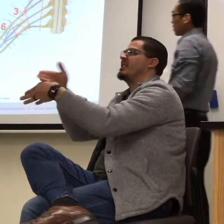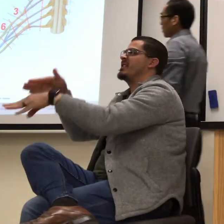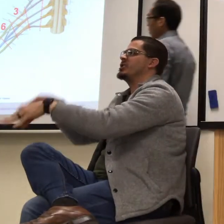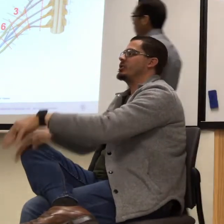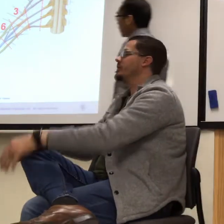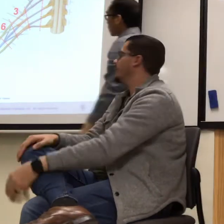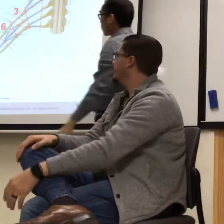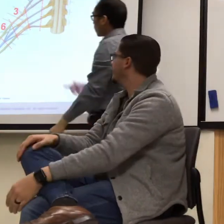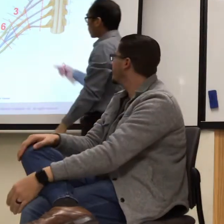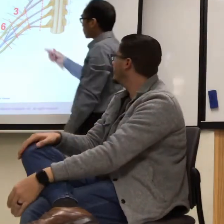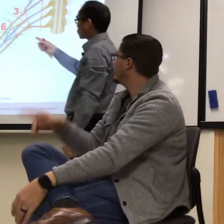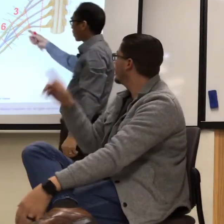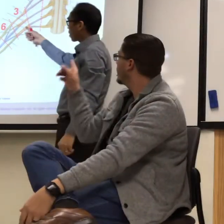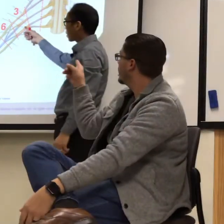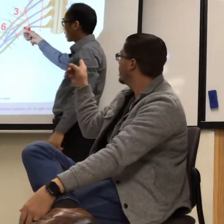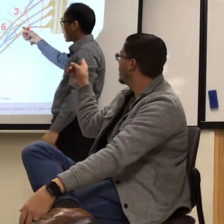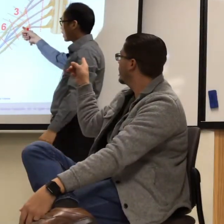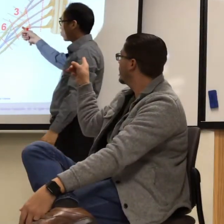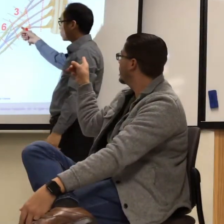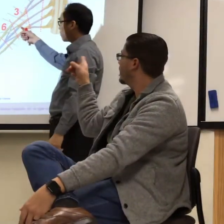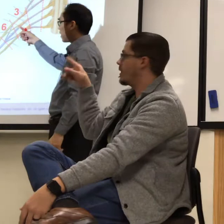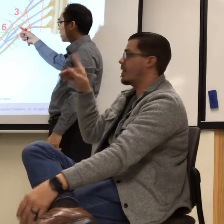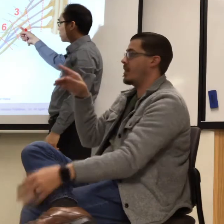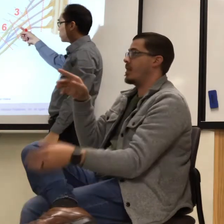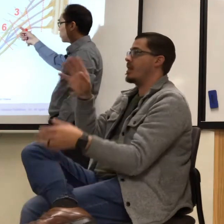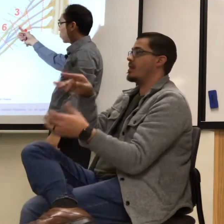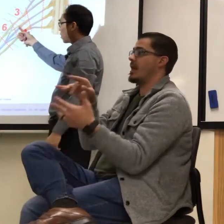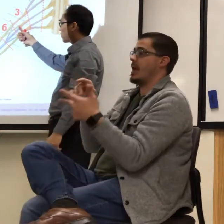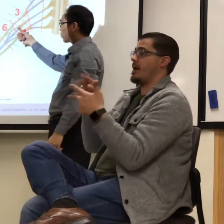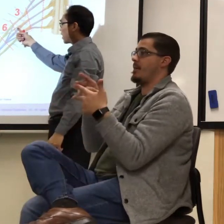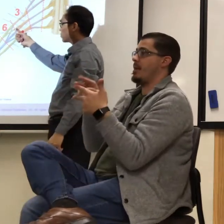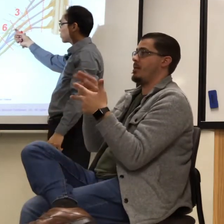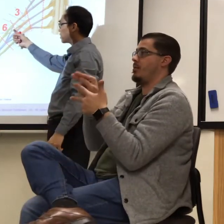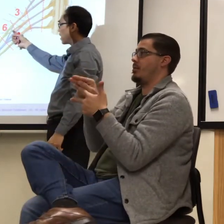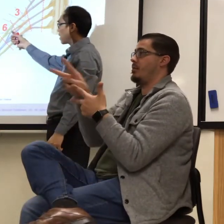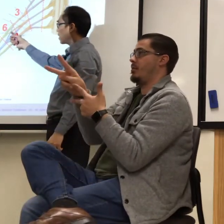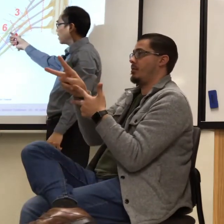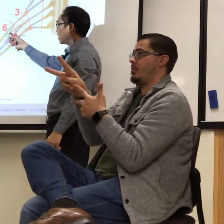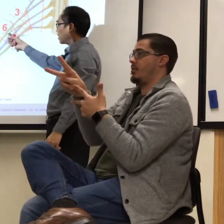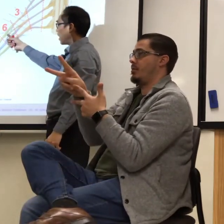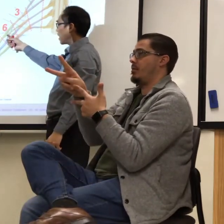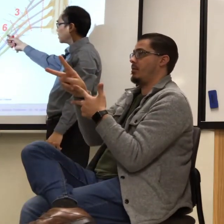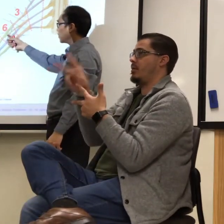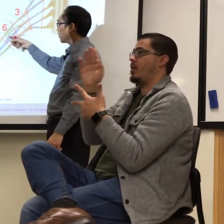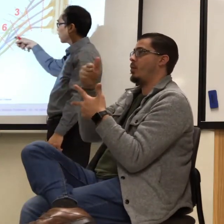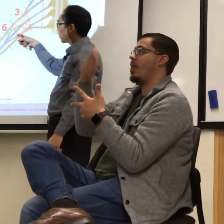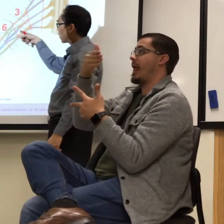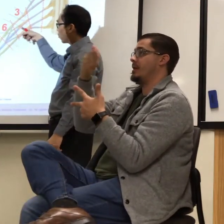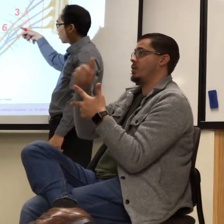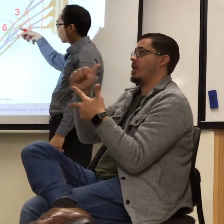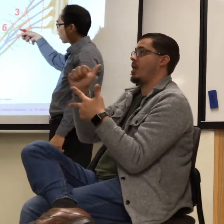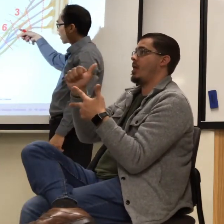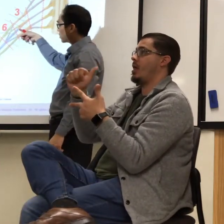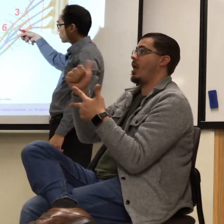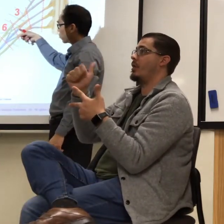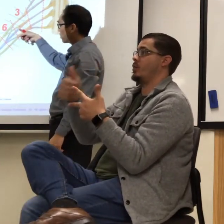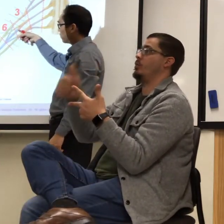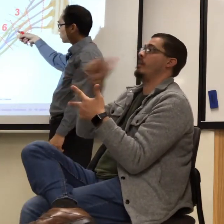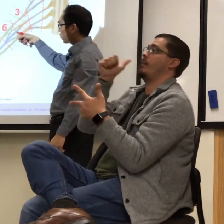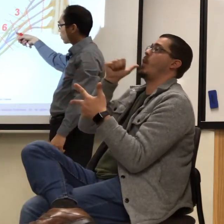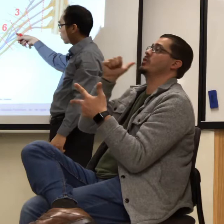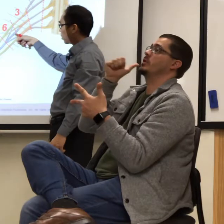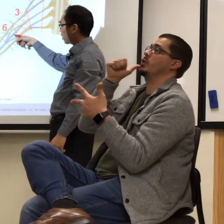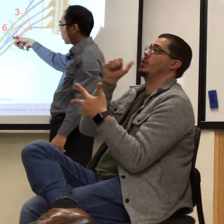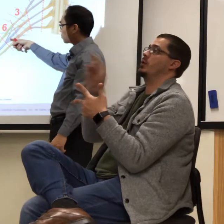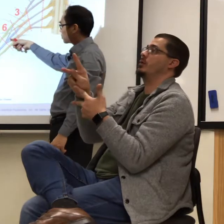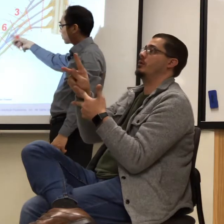This middle trunk, again, will divide into two. One branch will stay anterior, and one